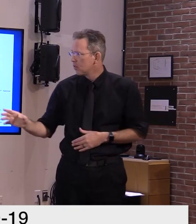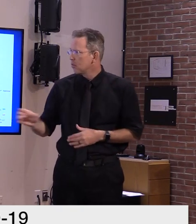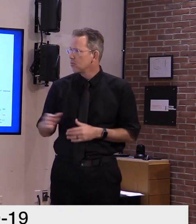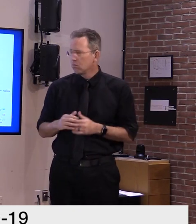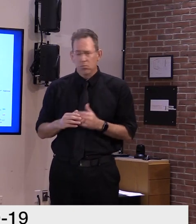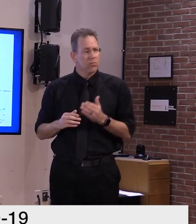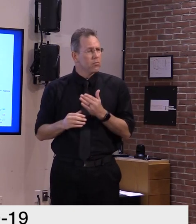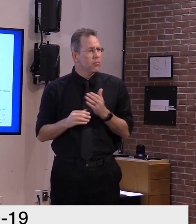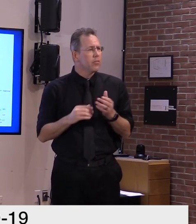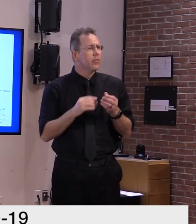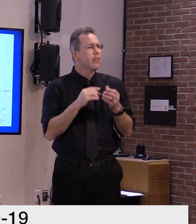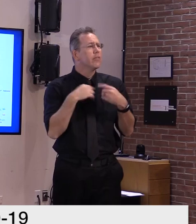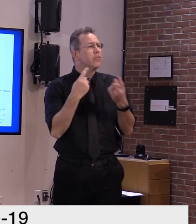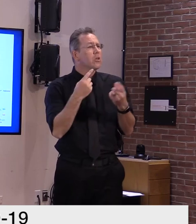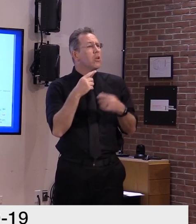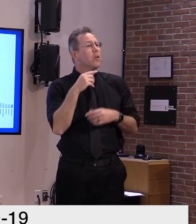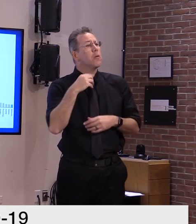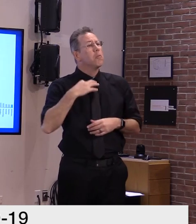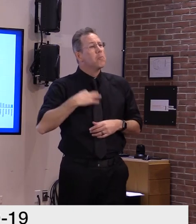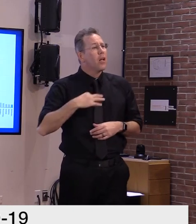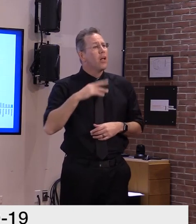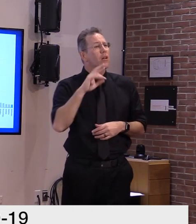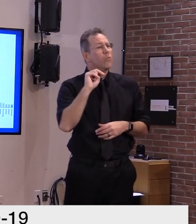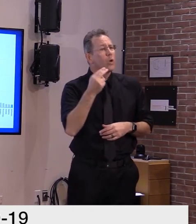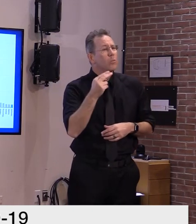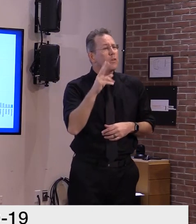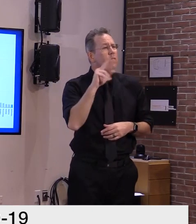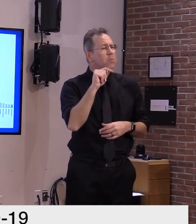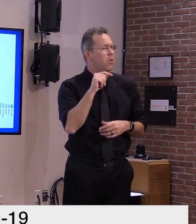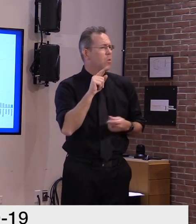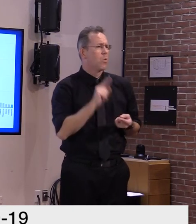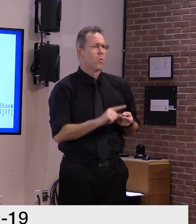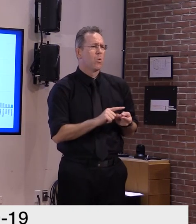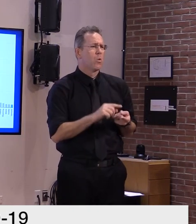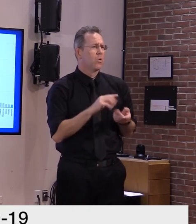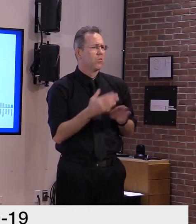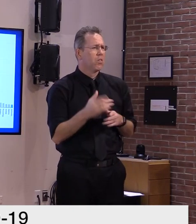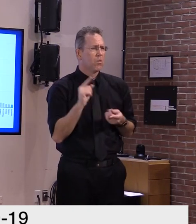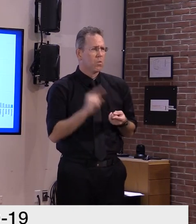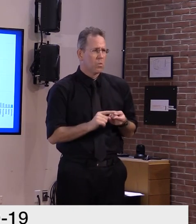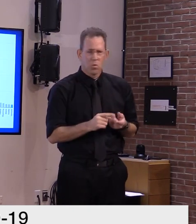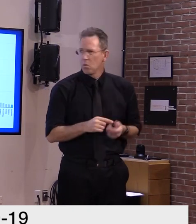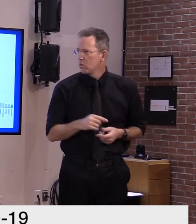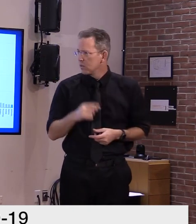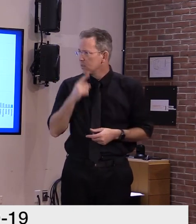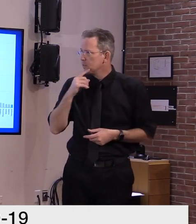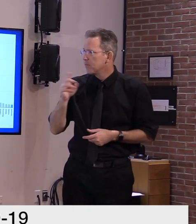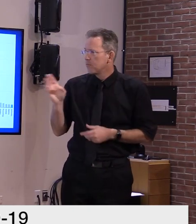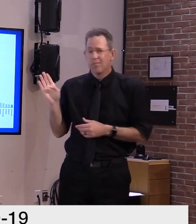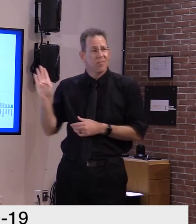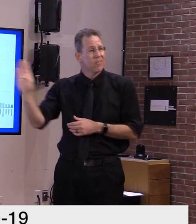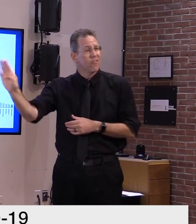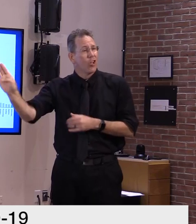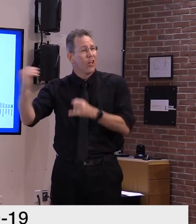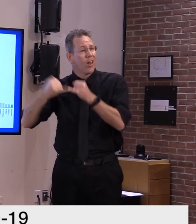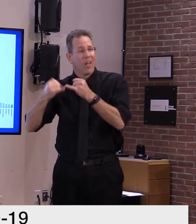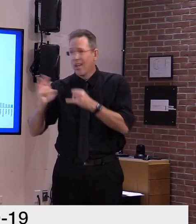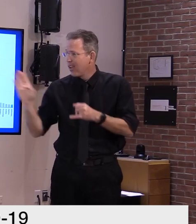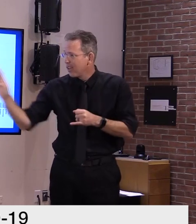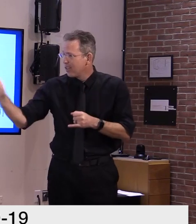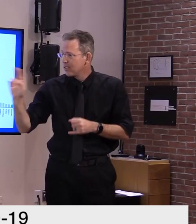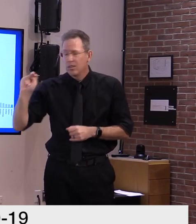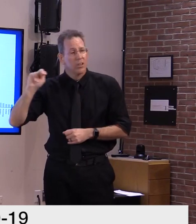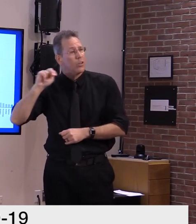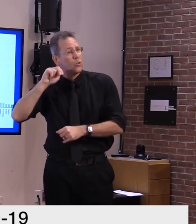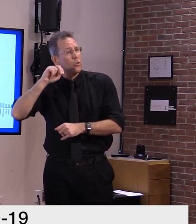very low, fortunately. On the next slide, you'll see that, in fact, this week, for the first time, we can confidently say that we have the lowest fatality